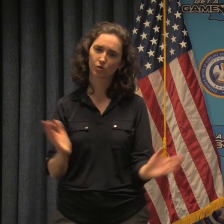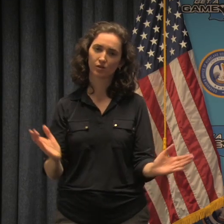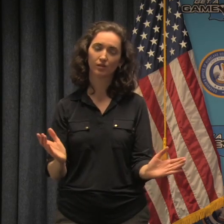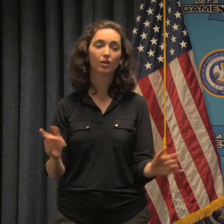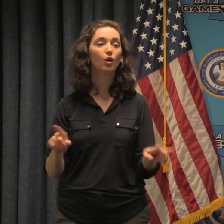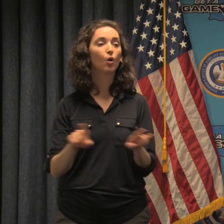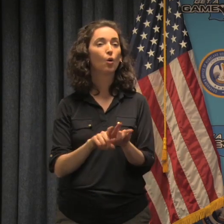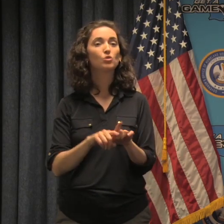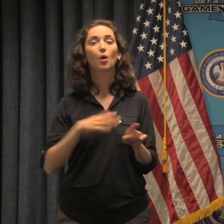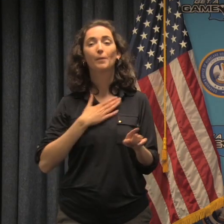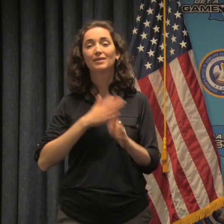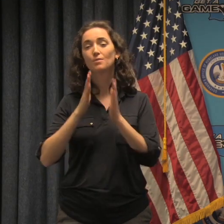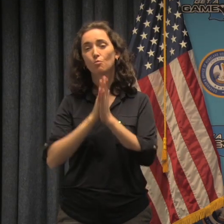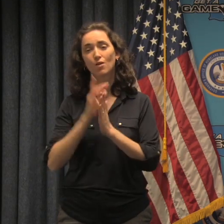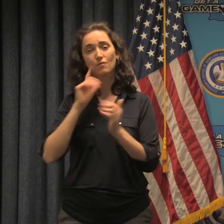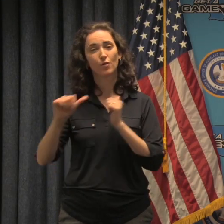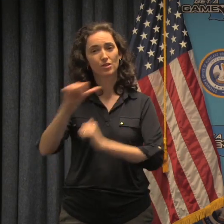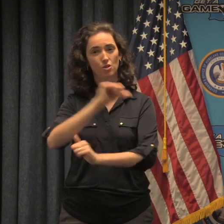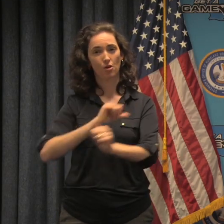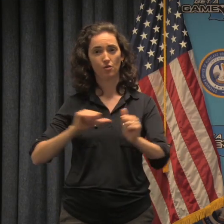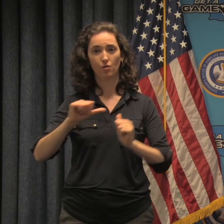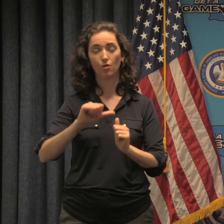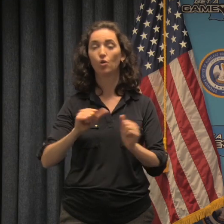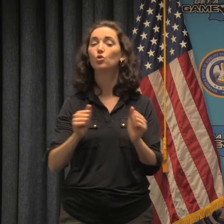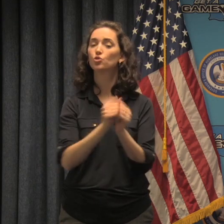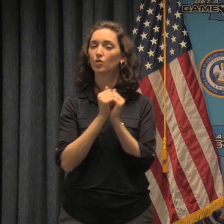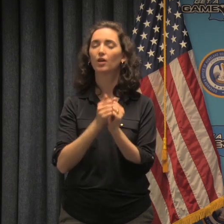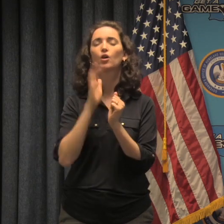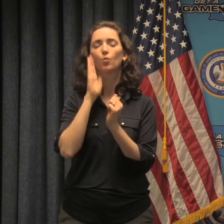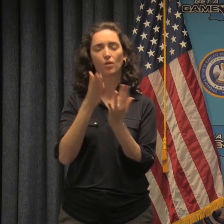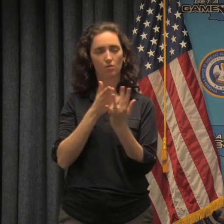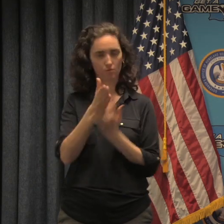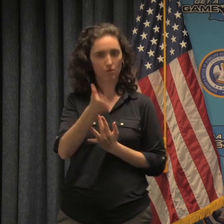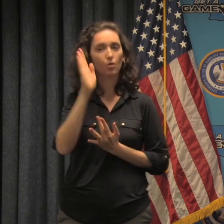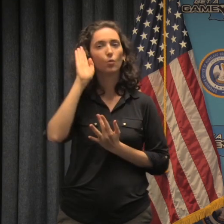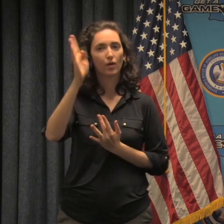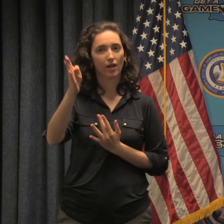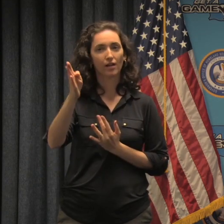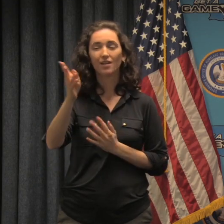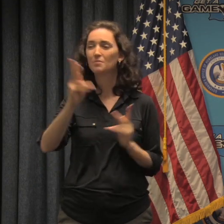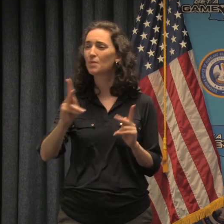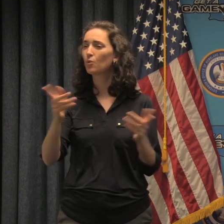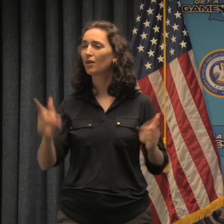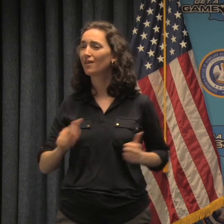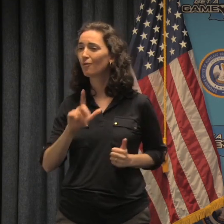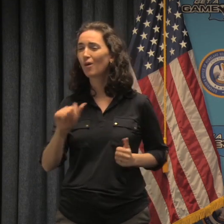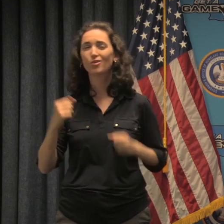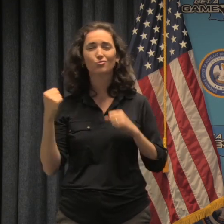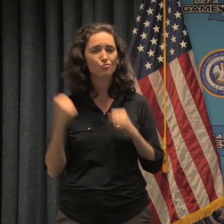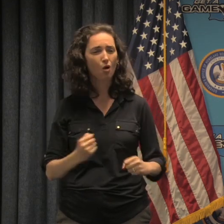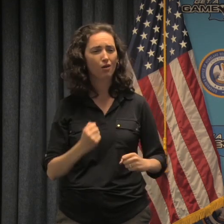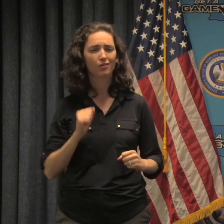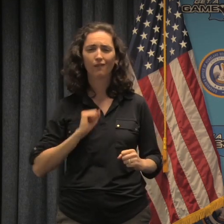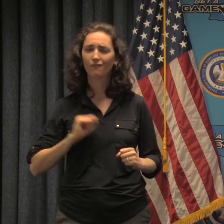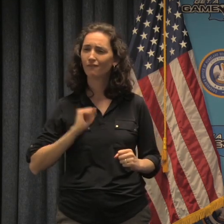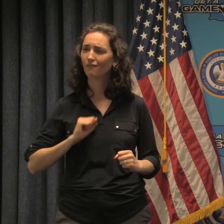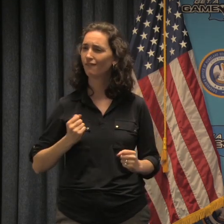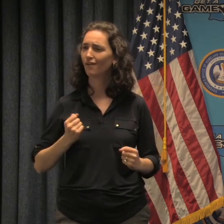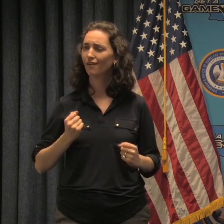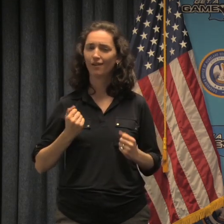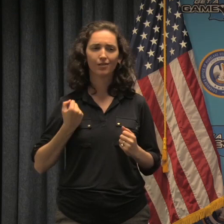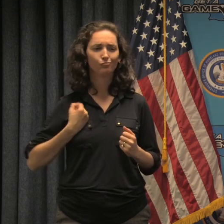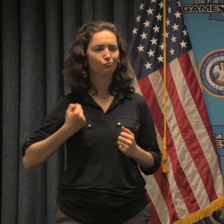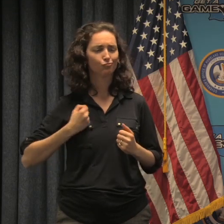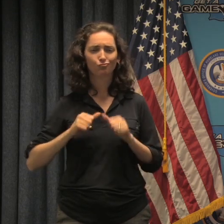one another up in prayer. Together, we're going to get through this. Louisianans are strong, resilient people, and that's going to serve us